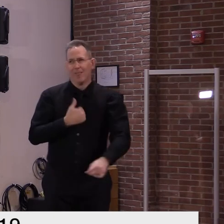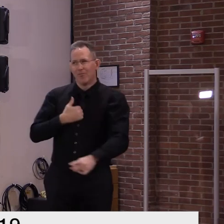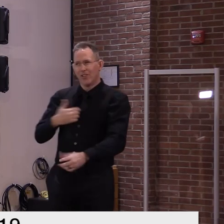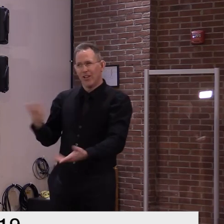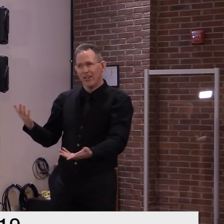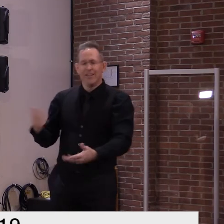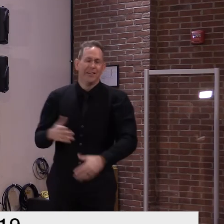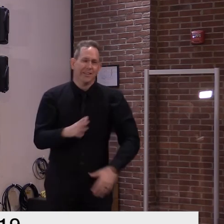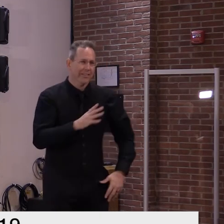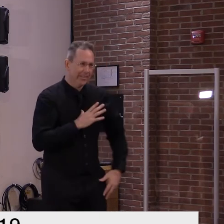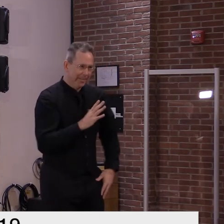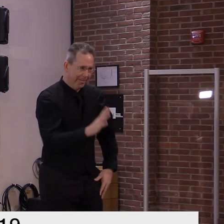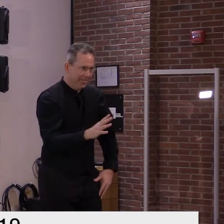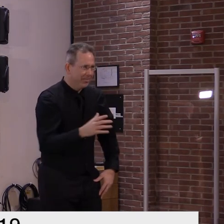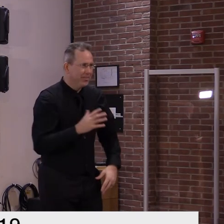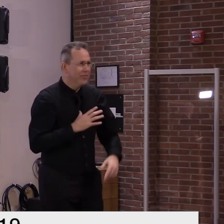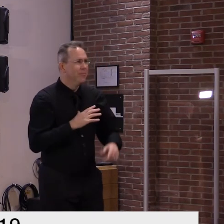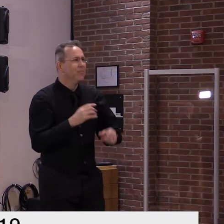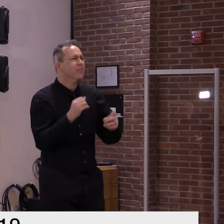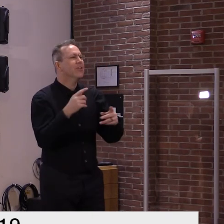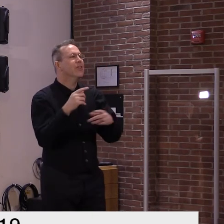Sorry. I'm not sure on the Burr and Burton, but